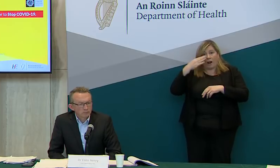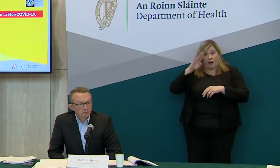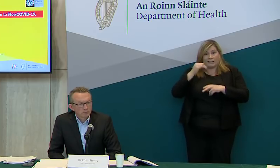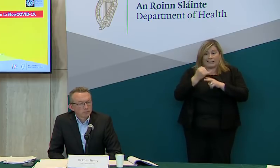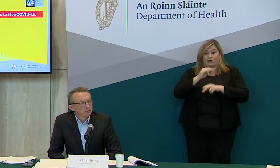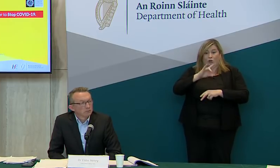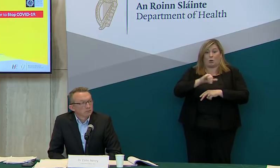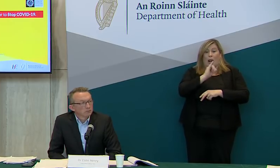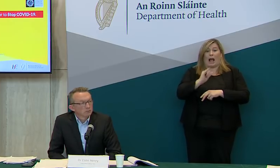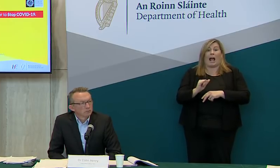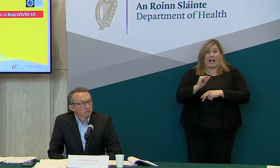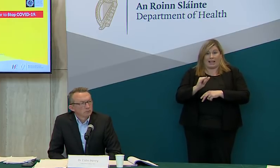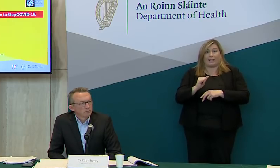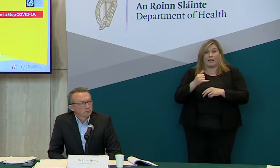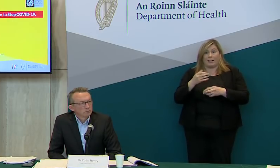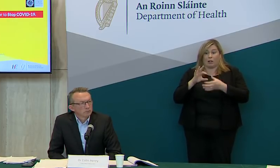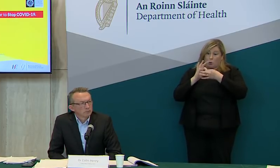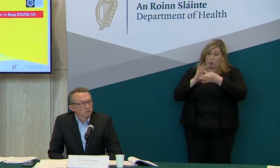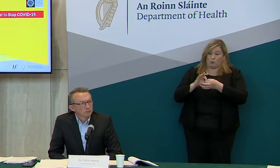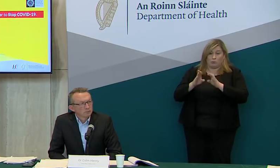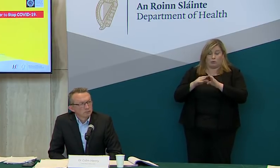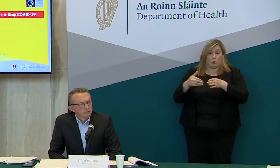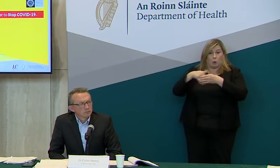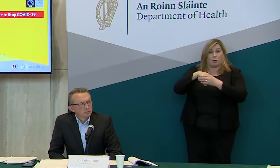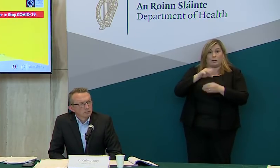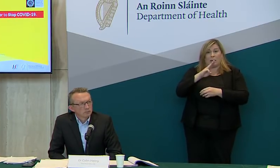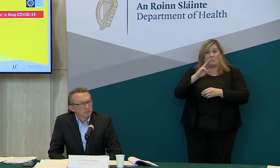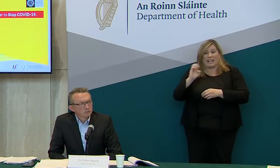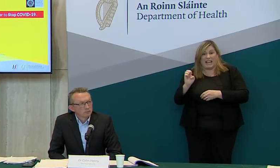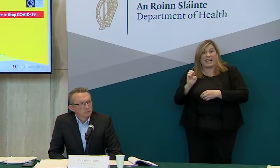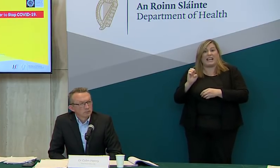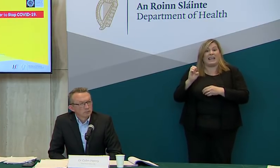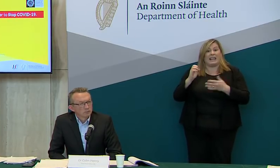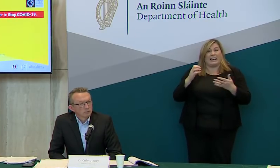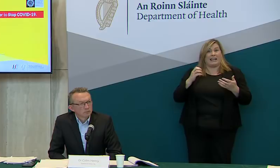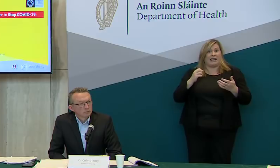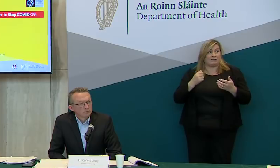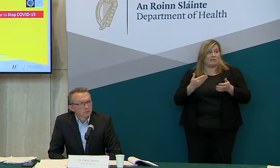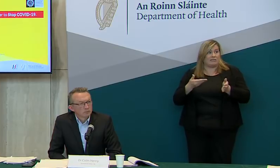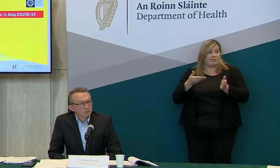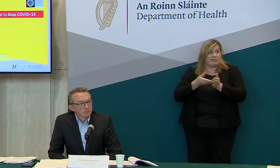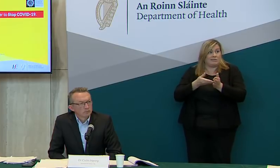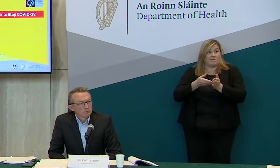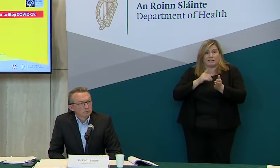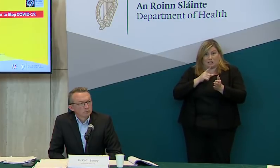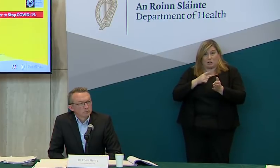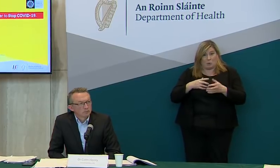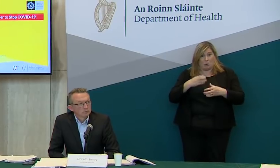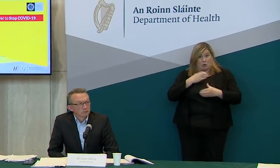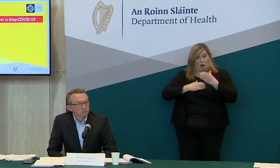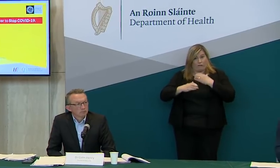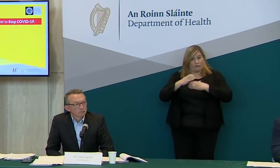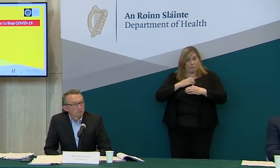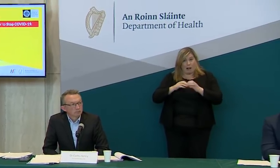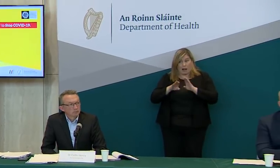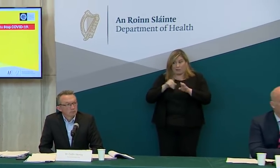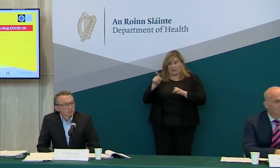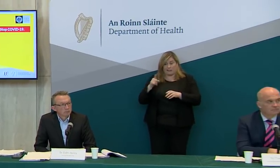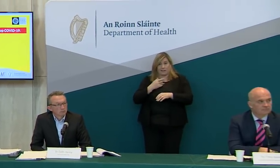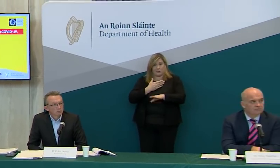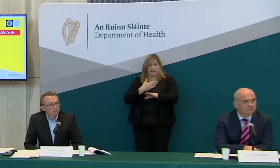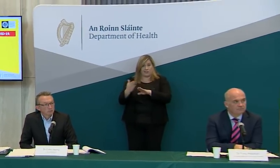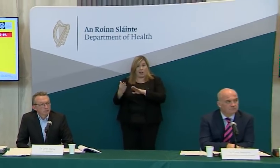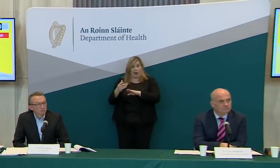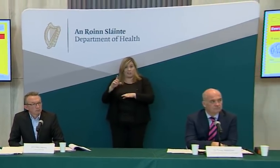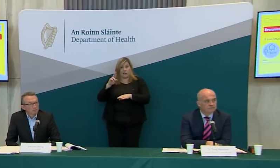with PPE, masks being used on flights. Would you be comfortable with that at this point if Ryanair were to, or airlines were to decide to start to